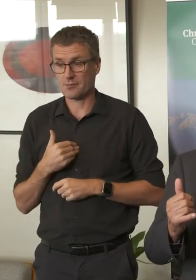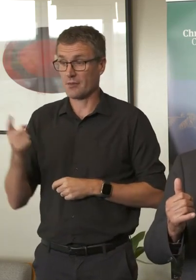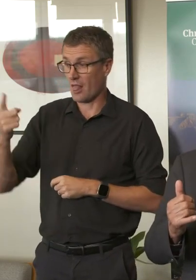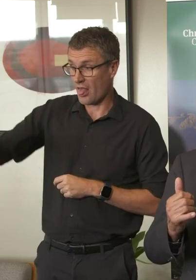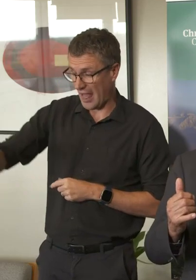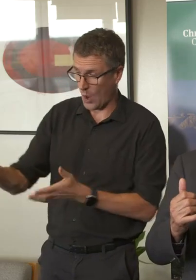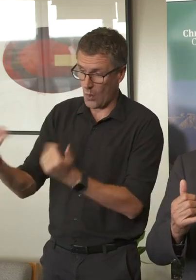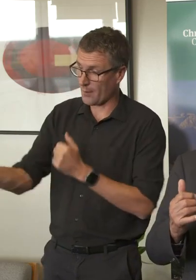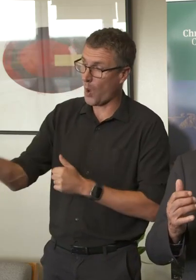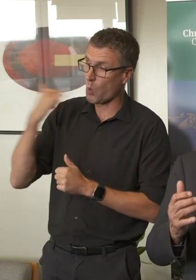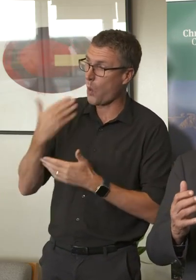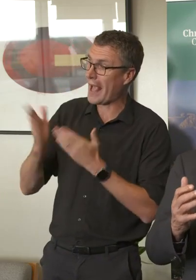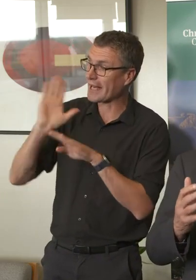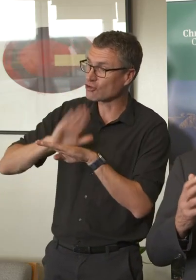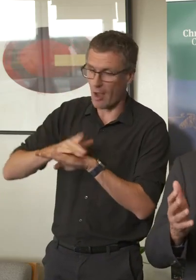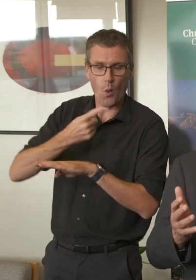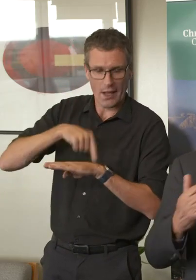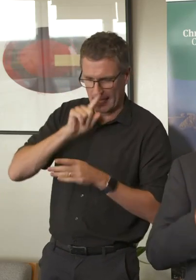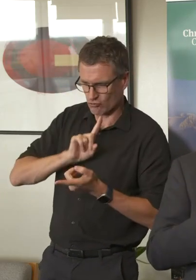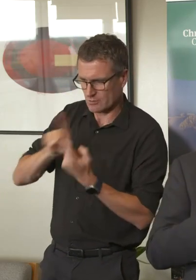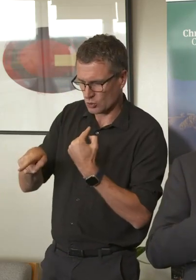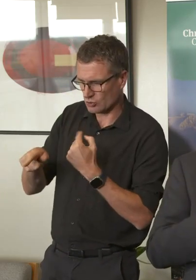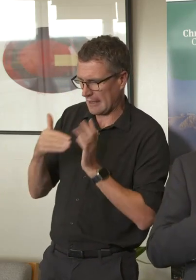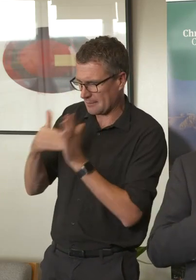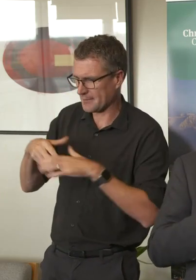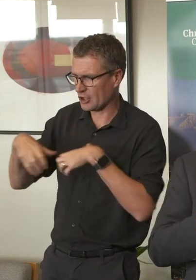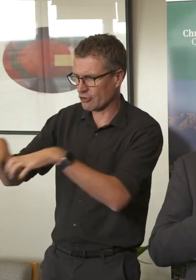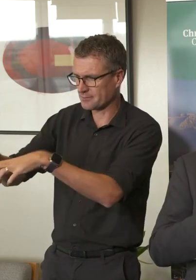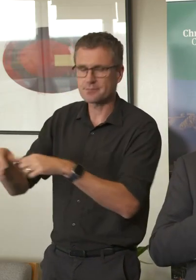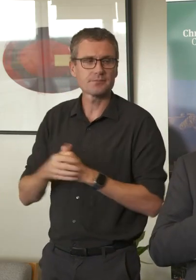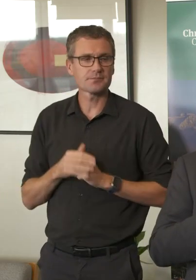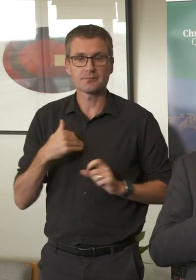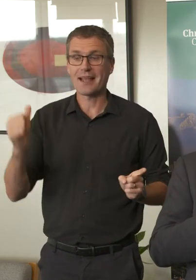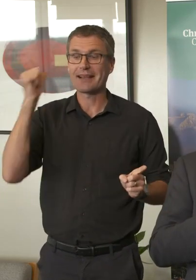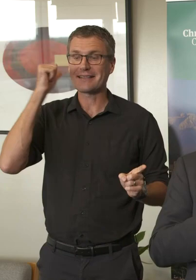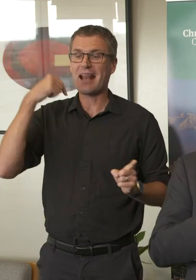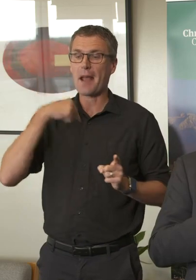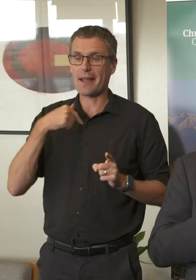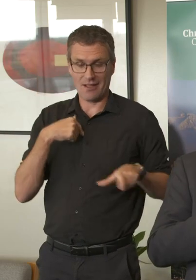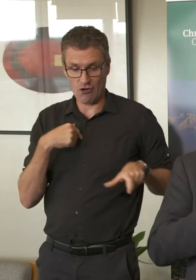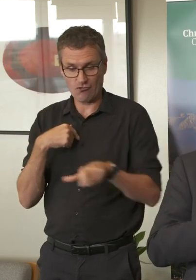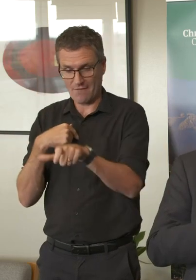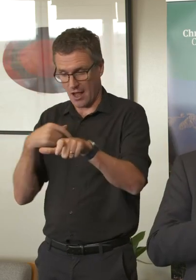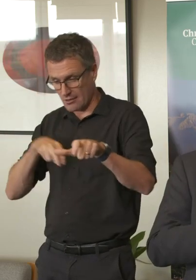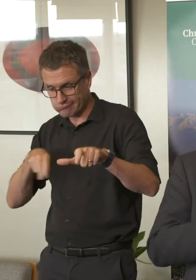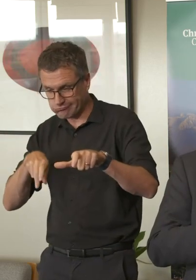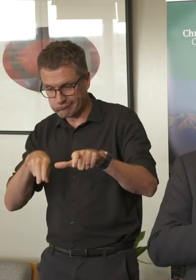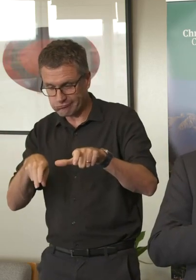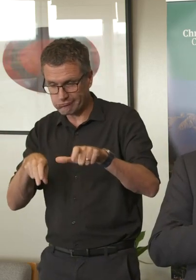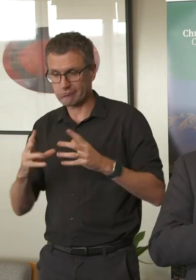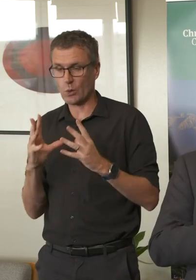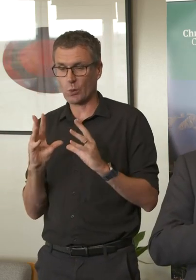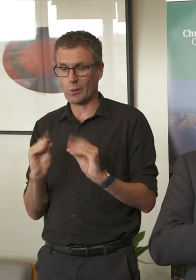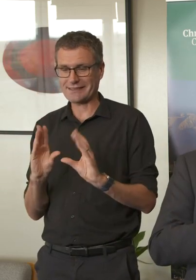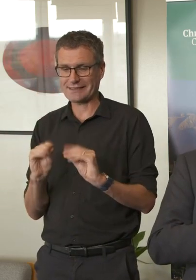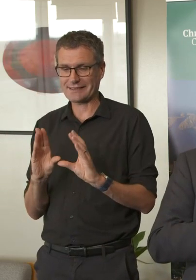get anything done. So it's just how things change. Now, yesterday I was standing on the side of the river getting my feet wet, and I went down to exactly the same spot